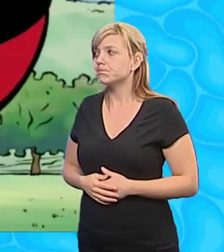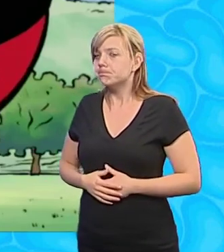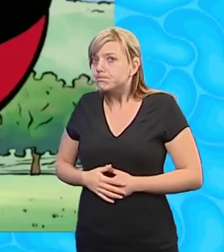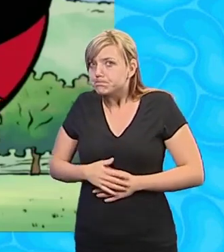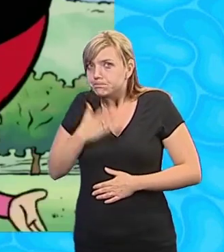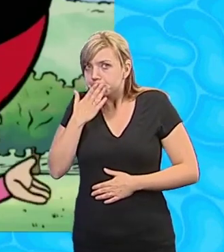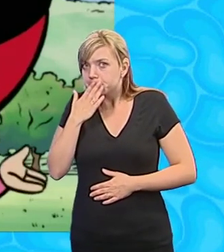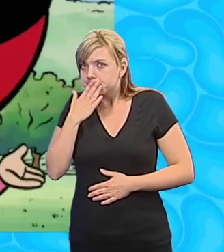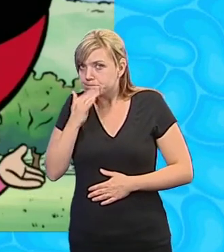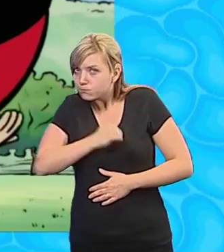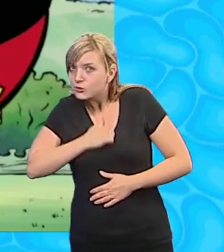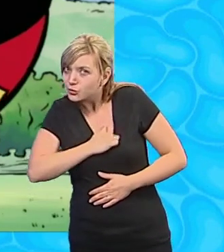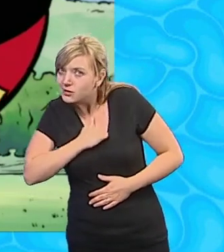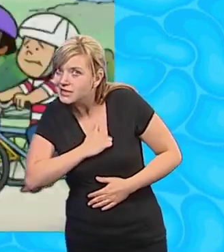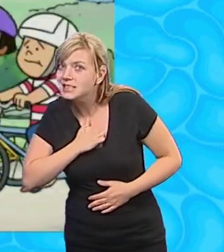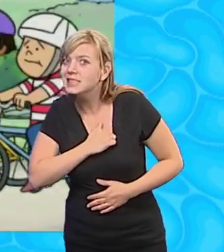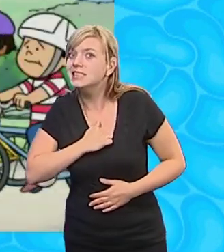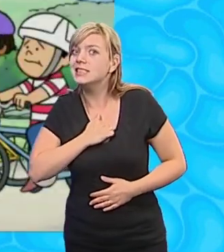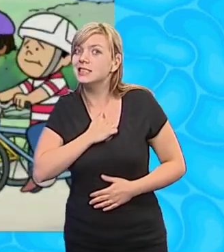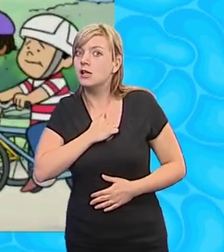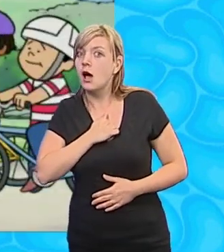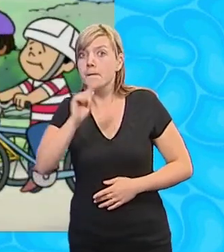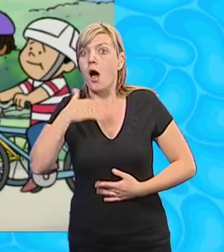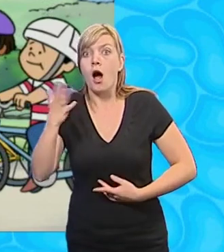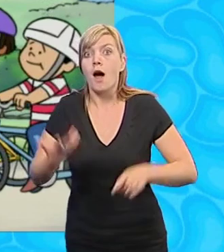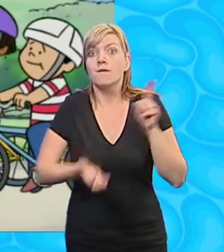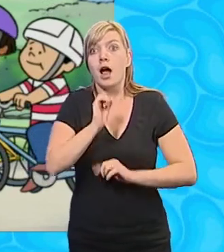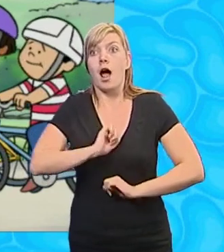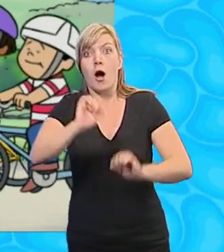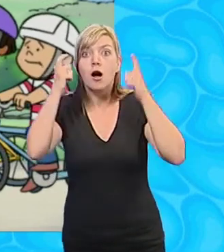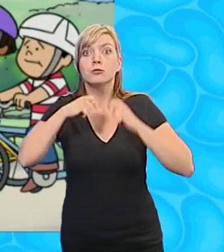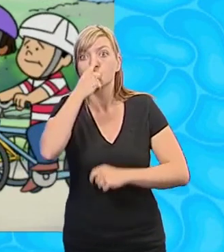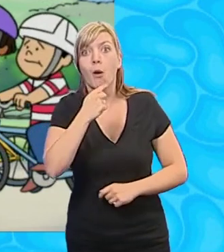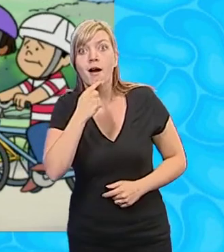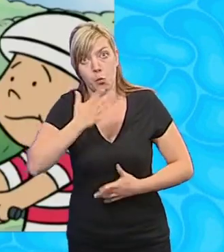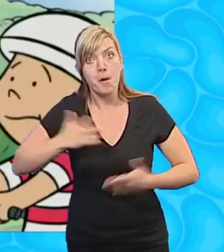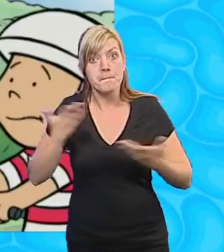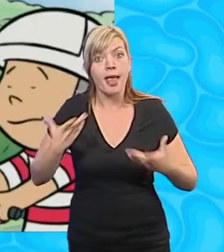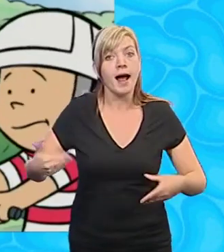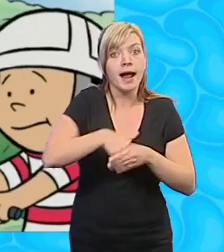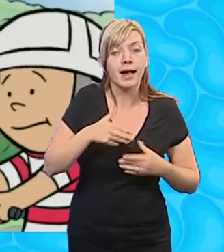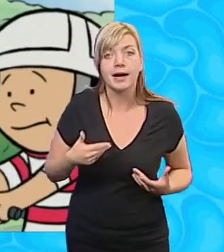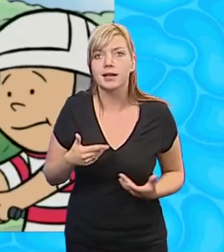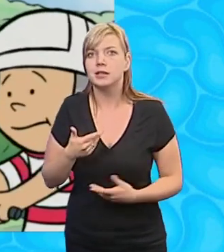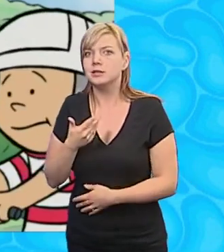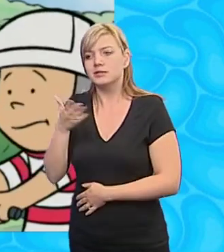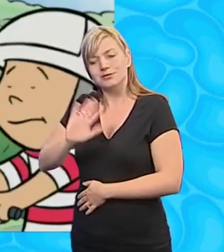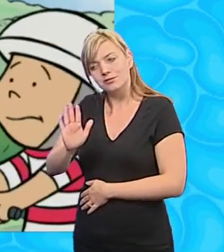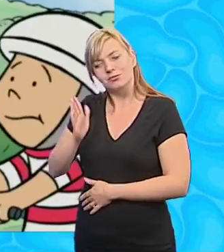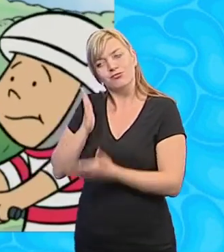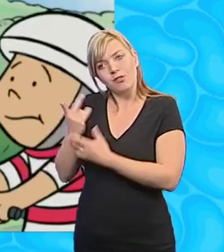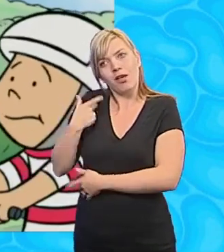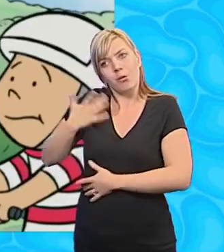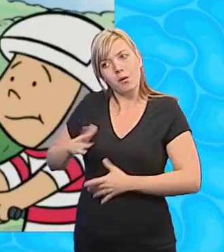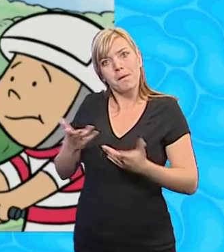I know. I'm sorry. But I did find Clifford's toy. Do you want to play with us? No, Faz and I really want to play